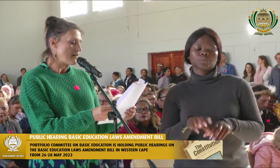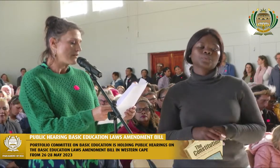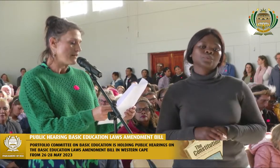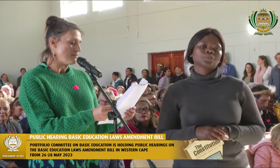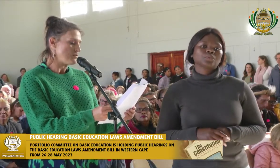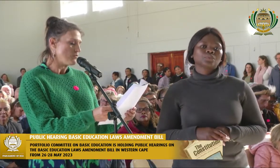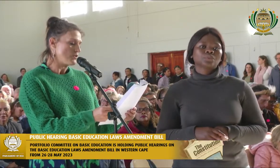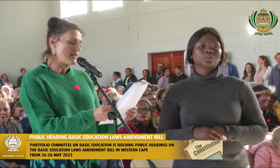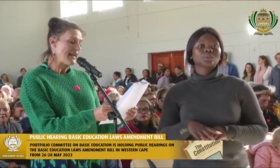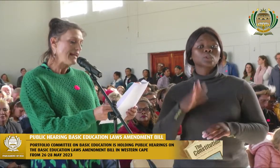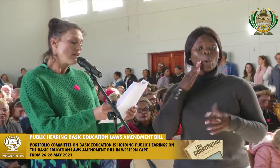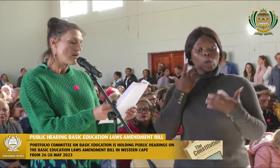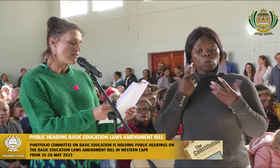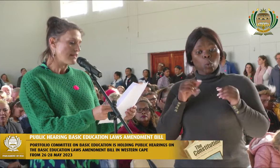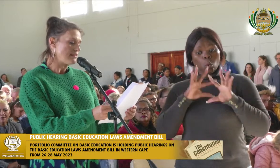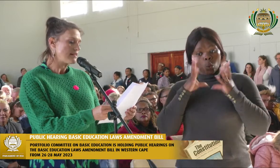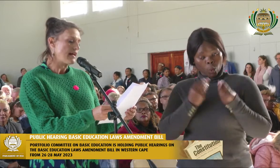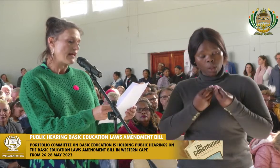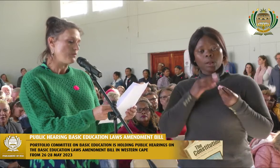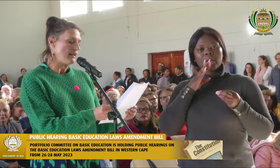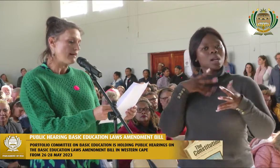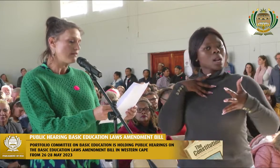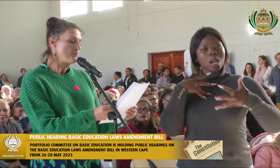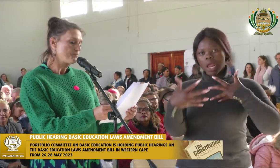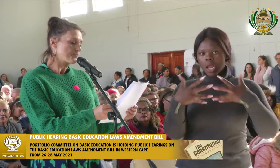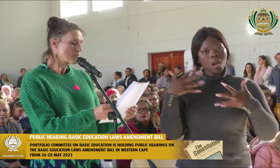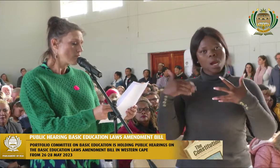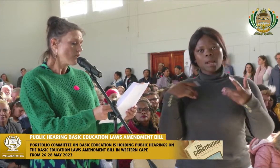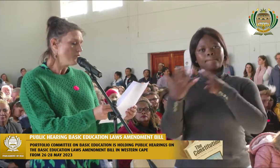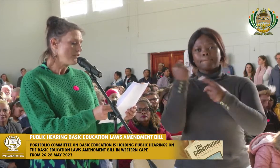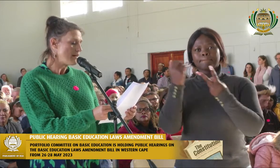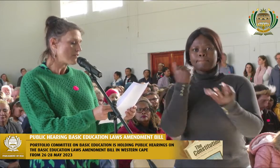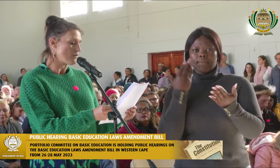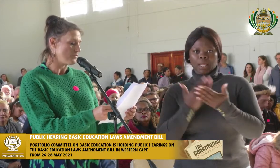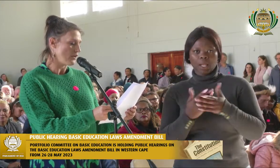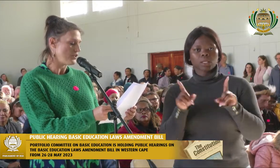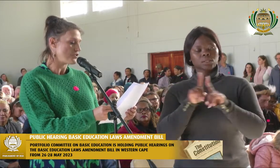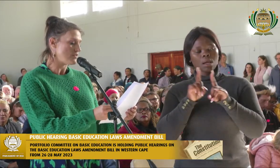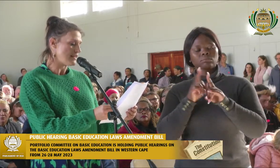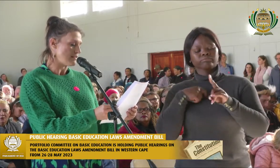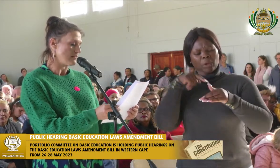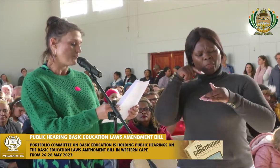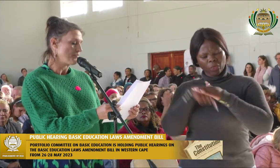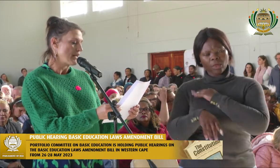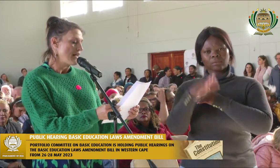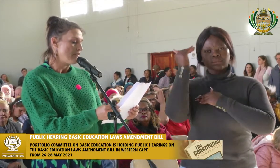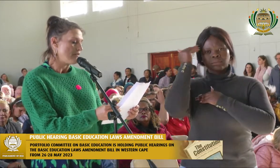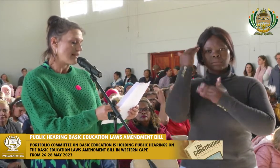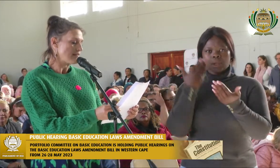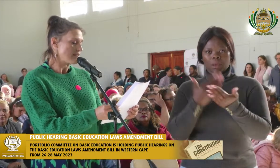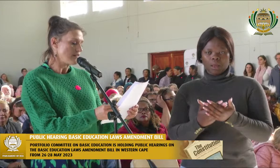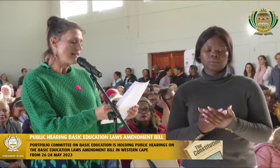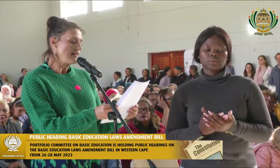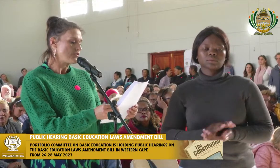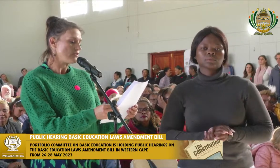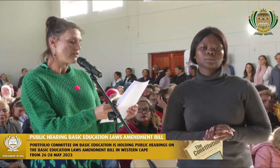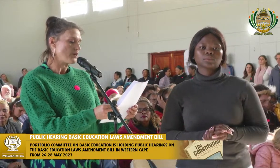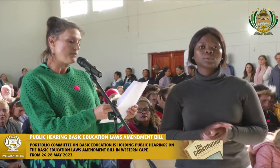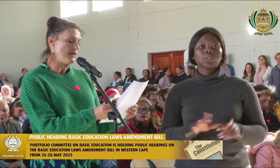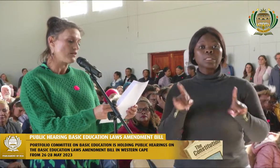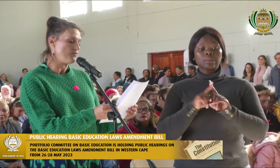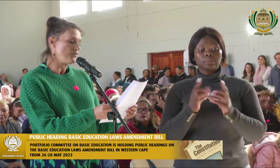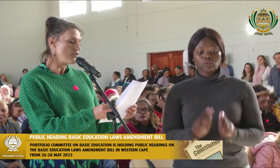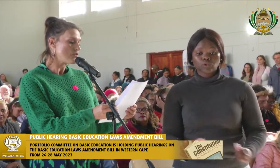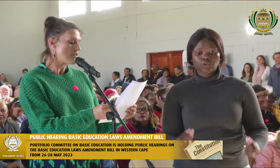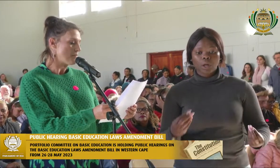will enable them to master any content and allow for depth of knowledge to settle, resulting in children